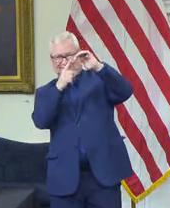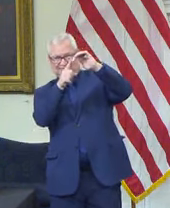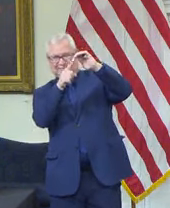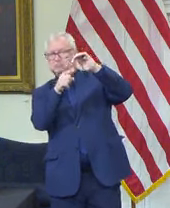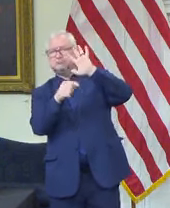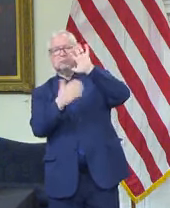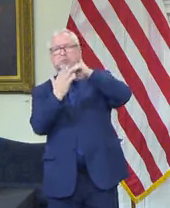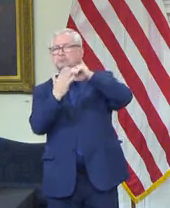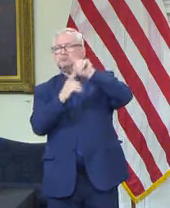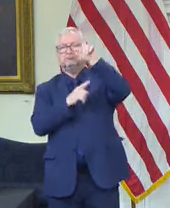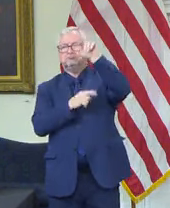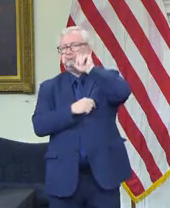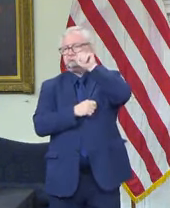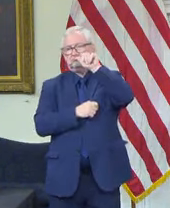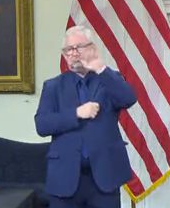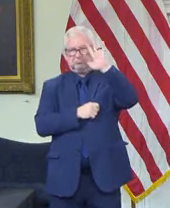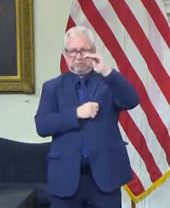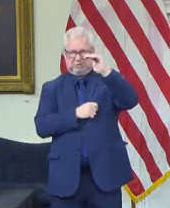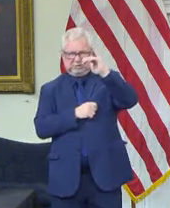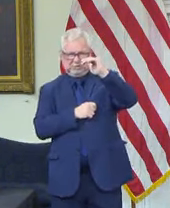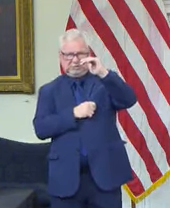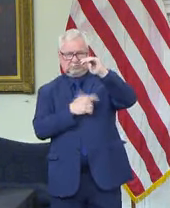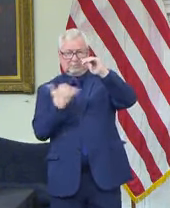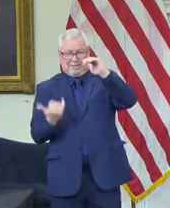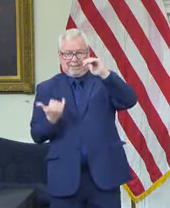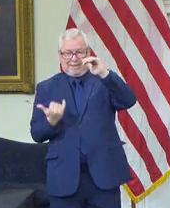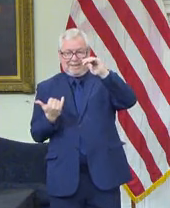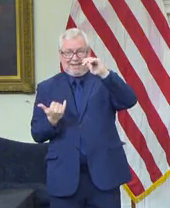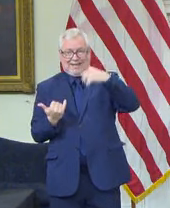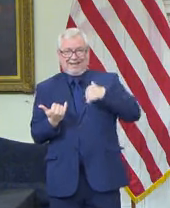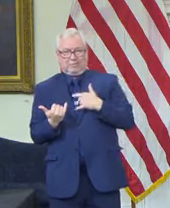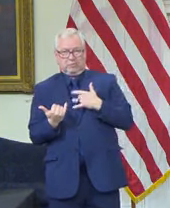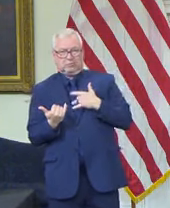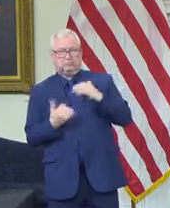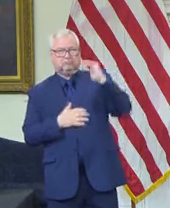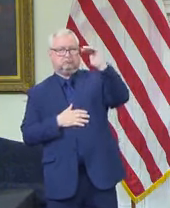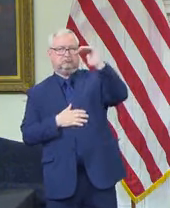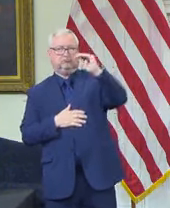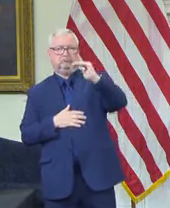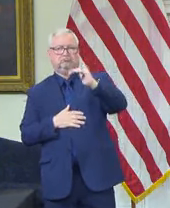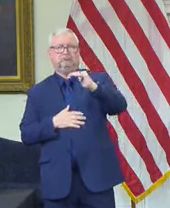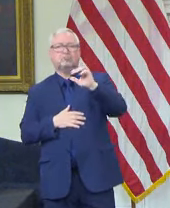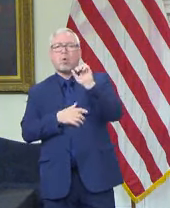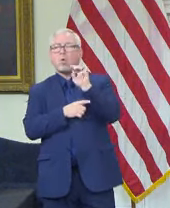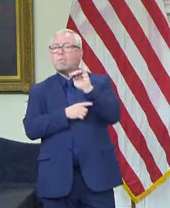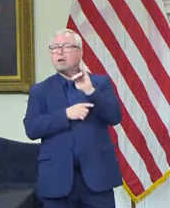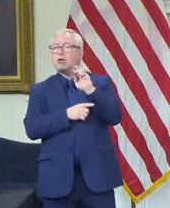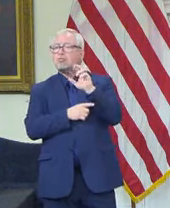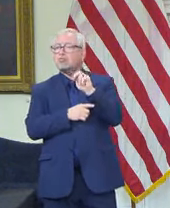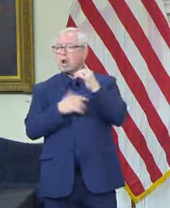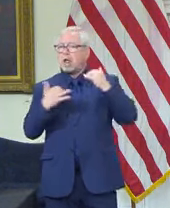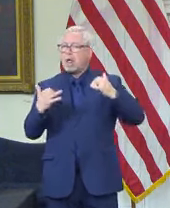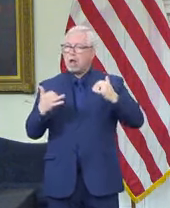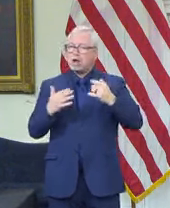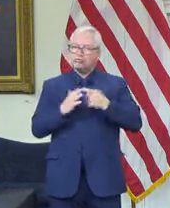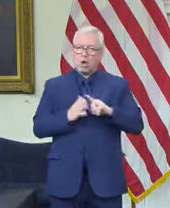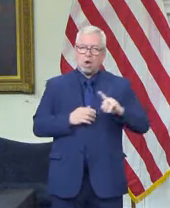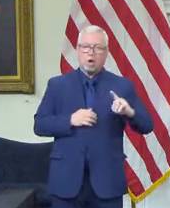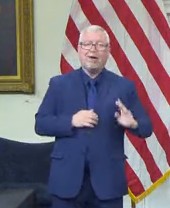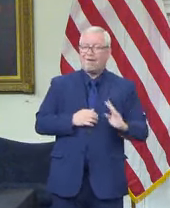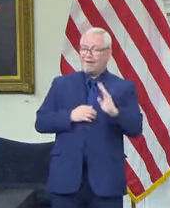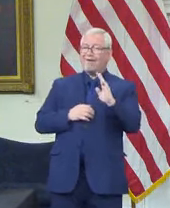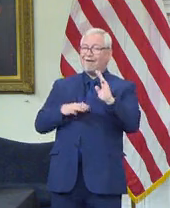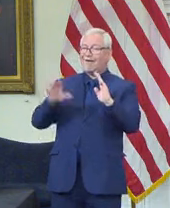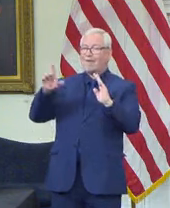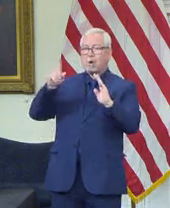don't anticipate, at least with this current variant and this current surge, that we're going to reach that peak. We think